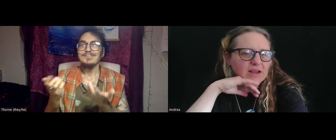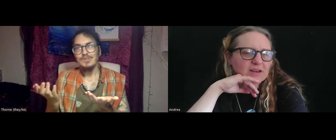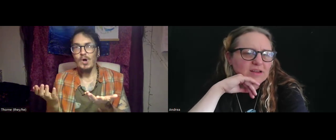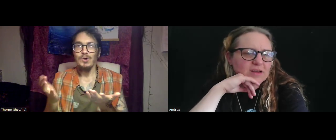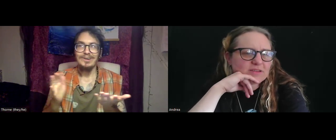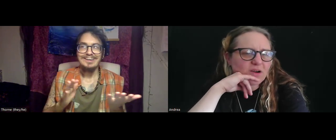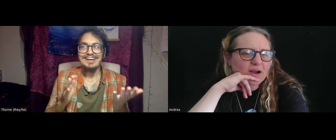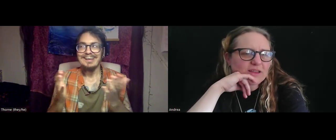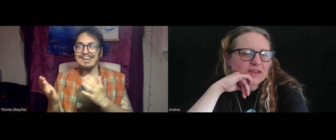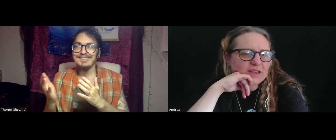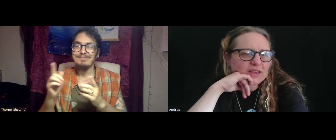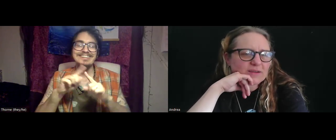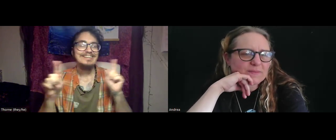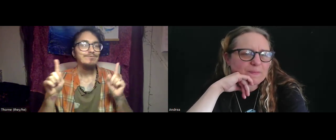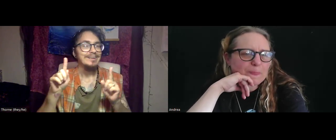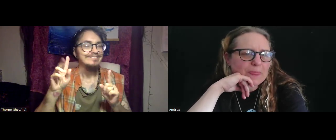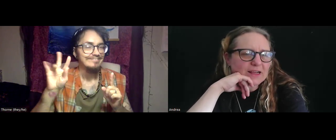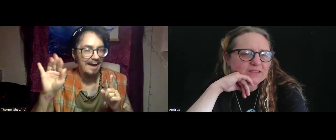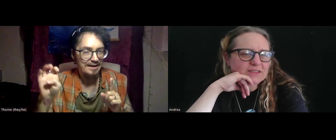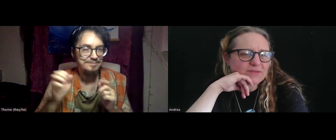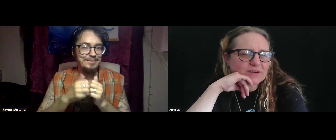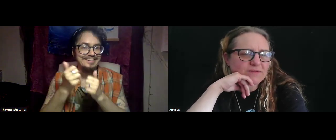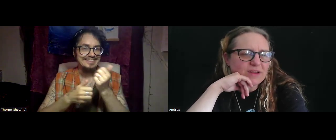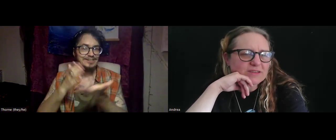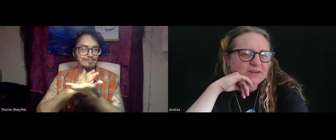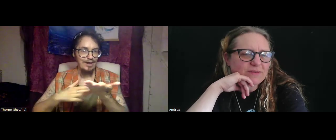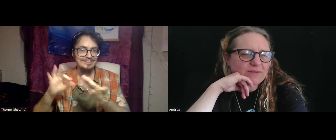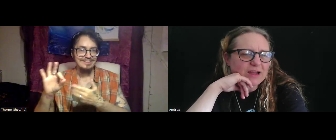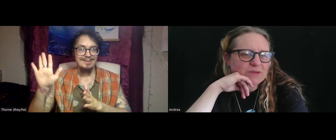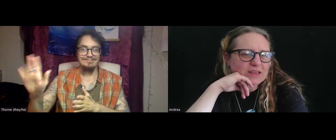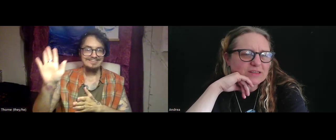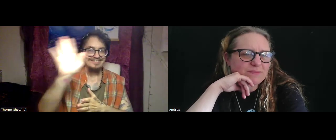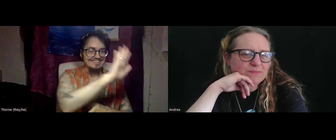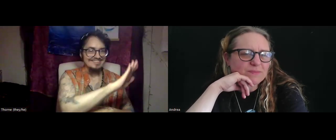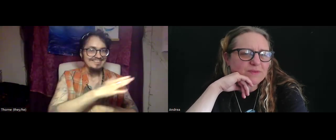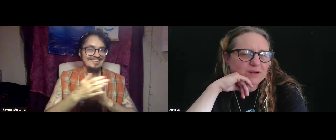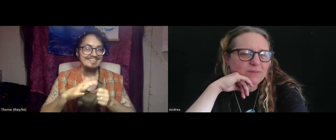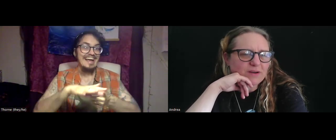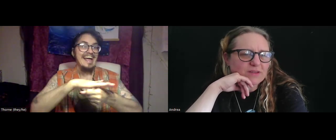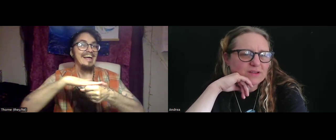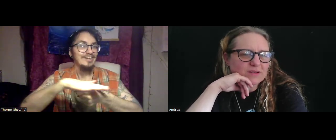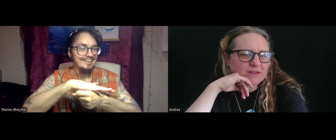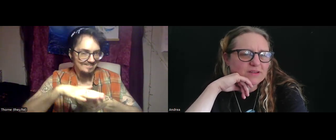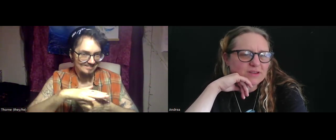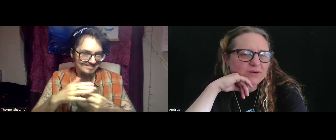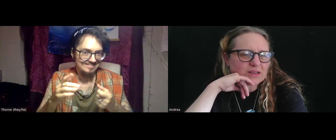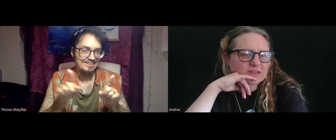And so I think it's different, it's a different vibe with each, part of the US,